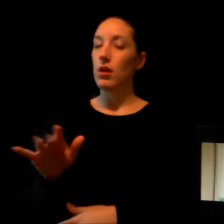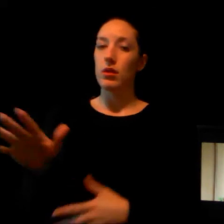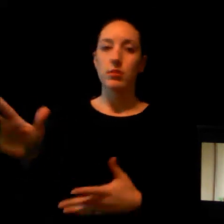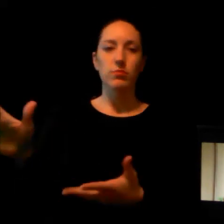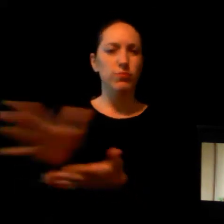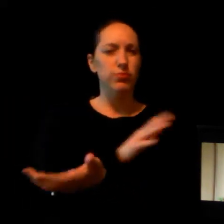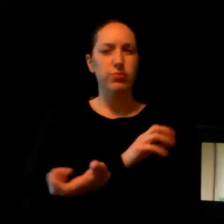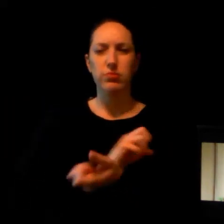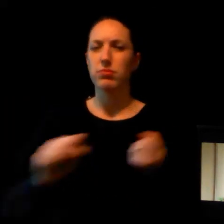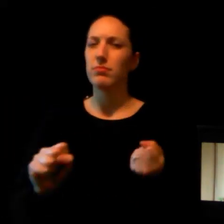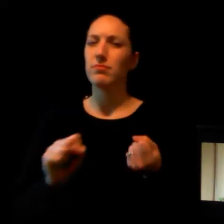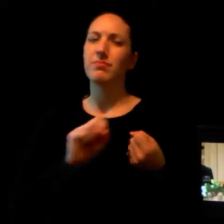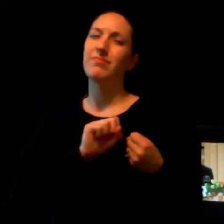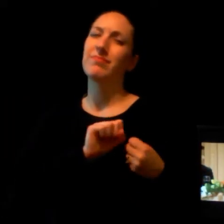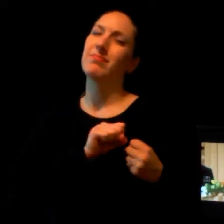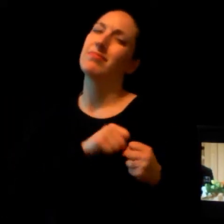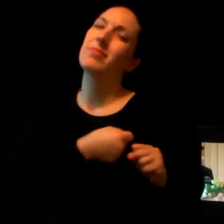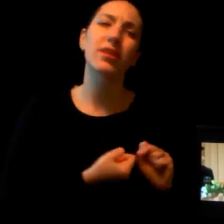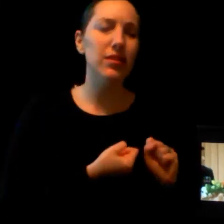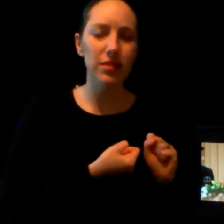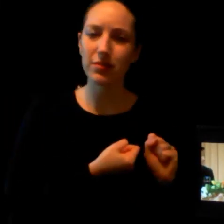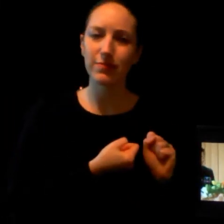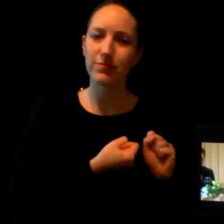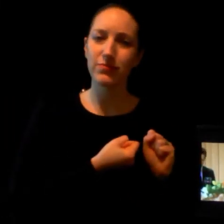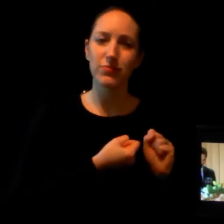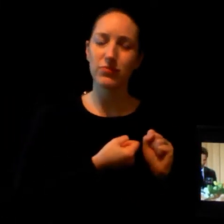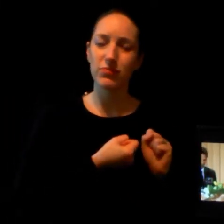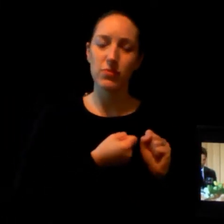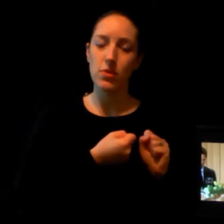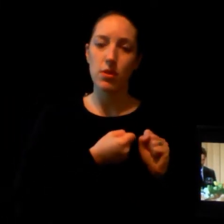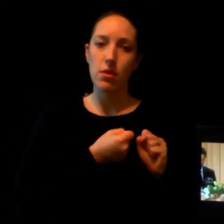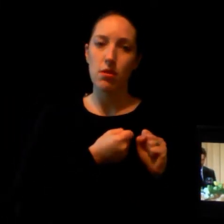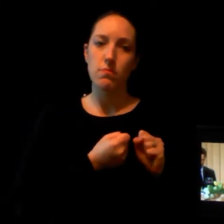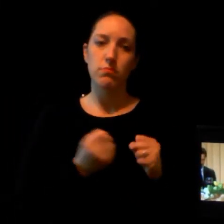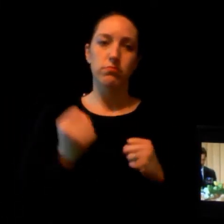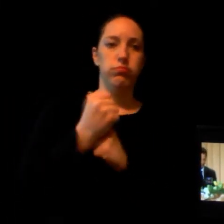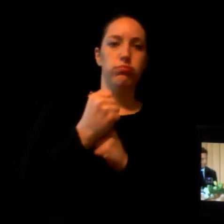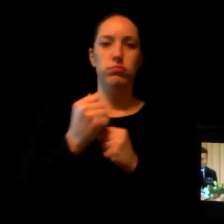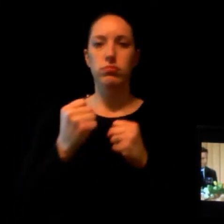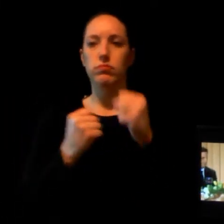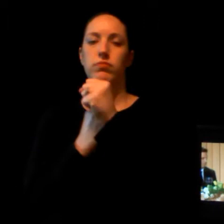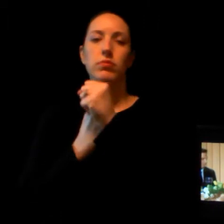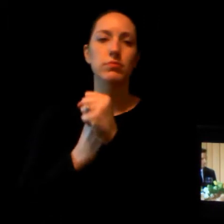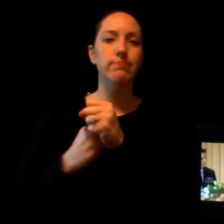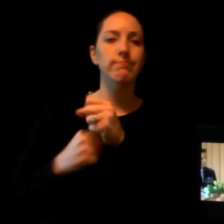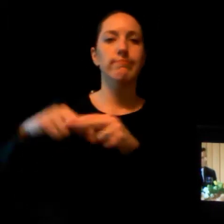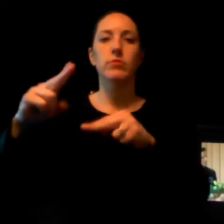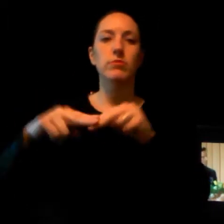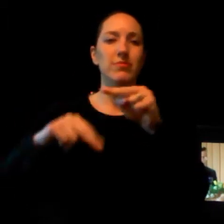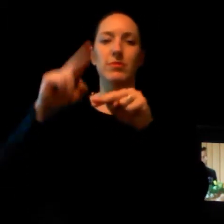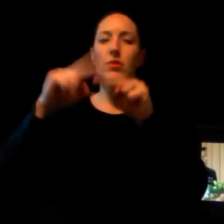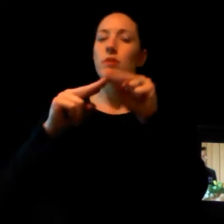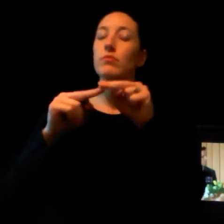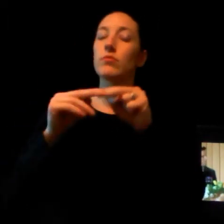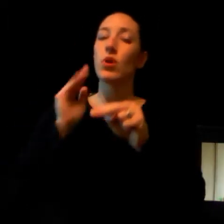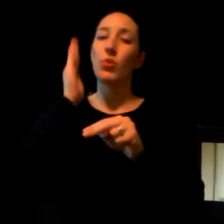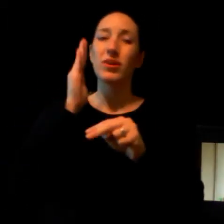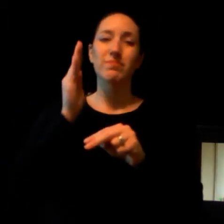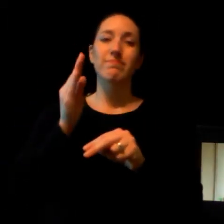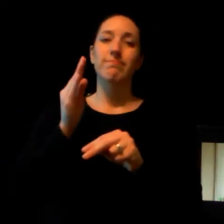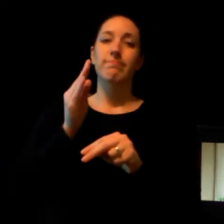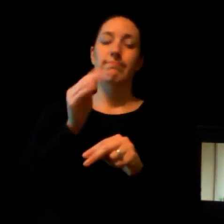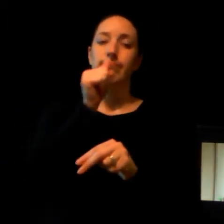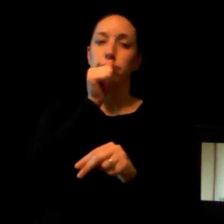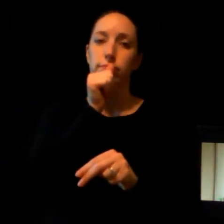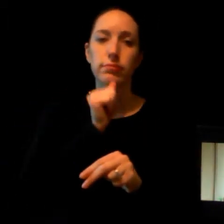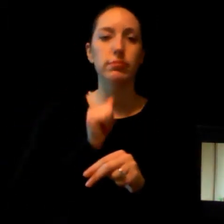and is heartbreaking, and it's going to be a long road back. And so we need to keep those Americans in our thoughts and in our